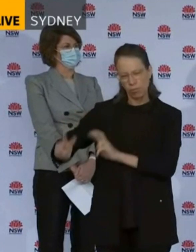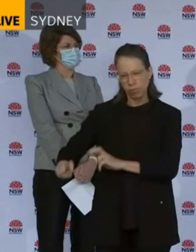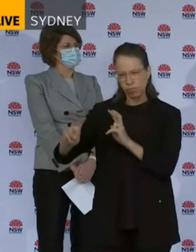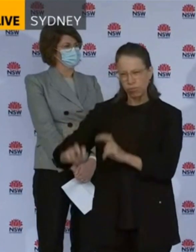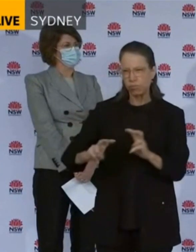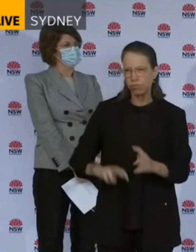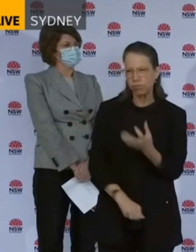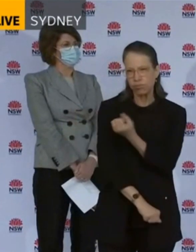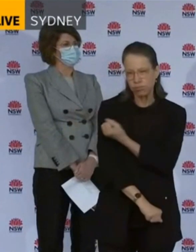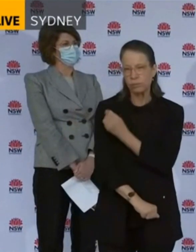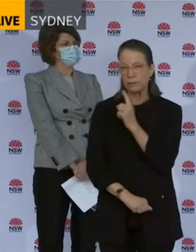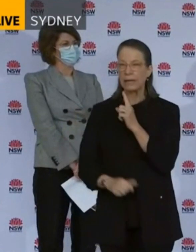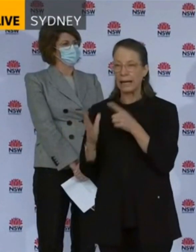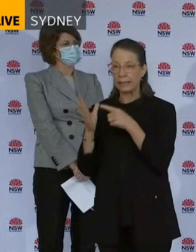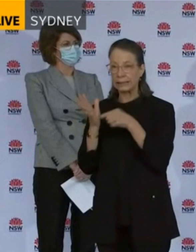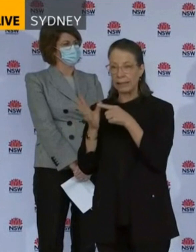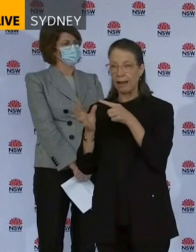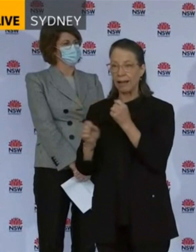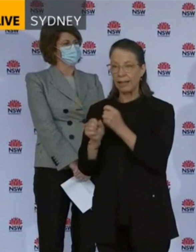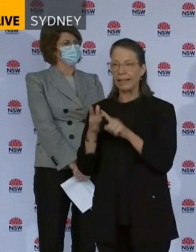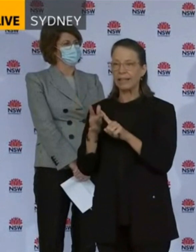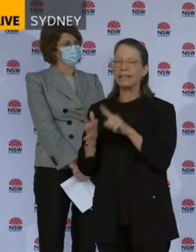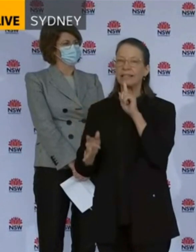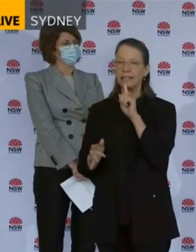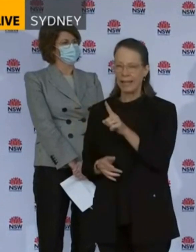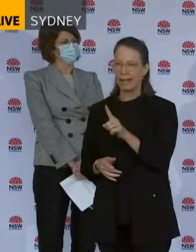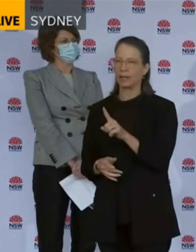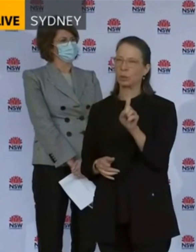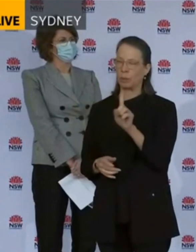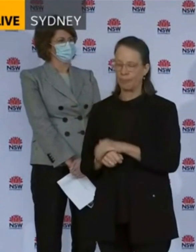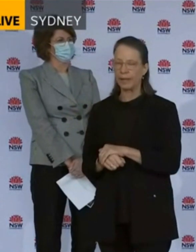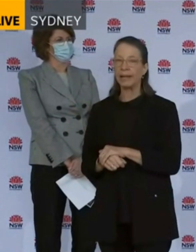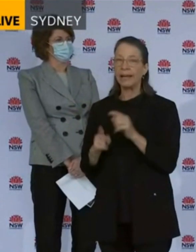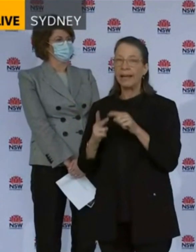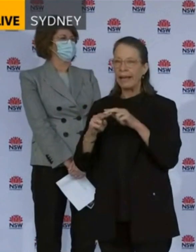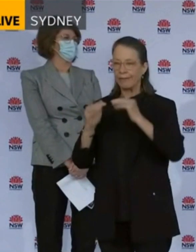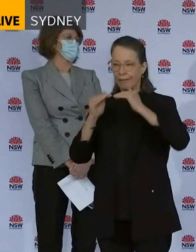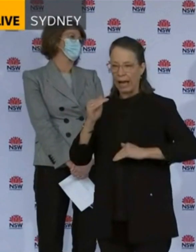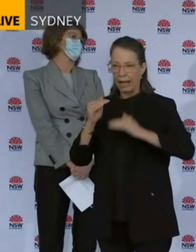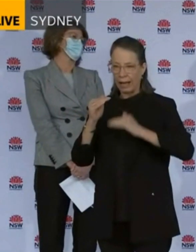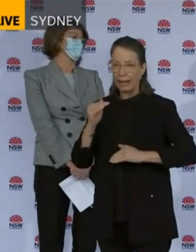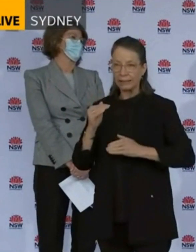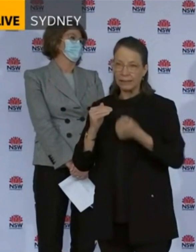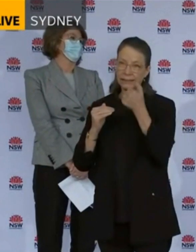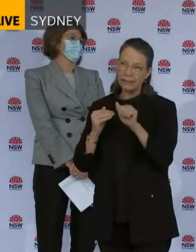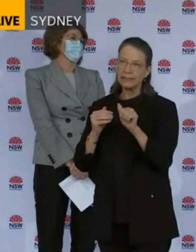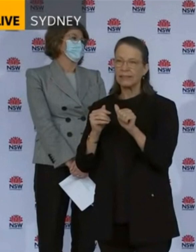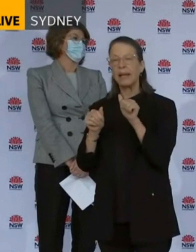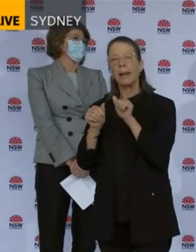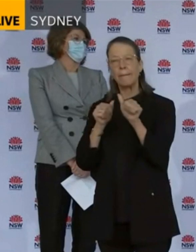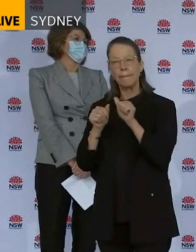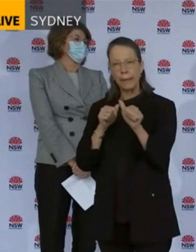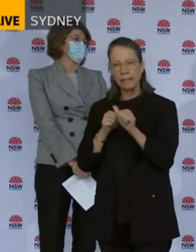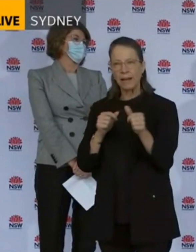be that Pfizer is preferred for people under the age of 60. Obviously, that risk-benefit